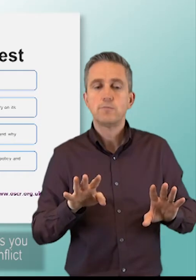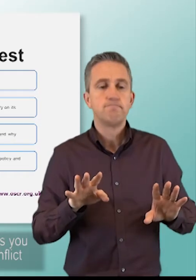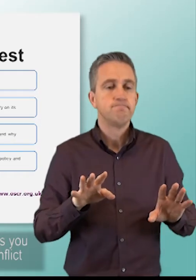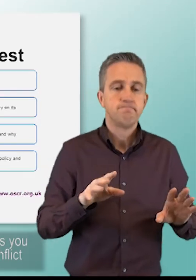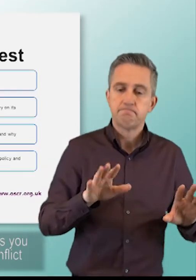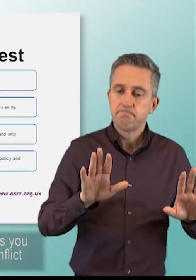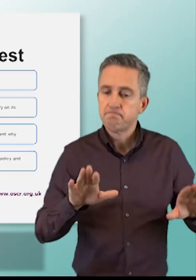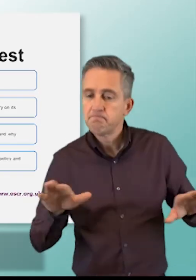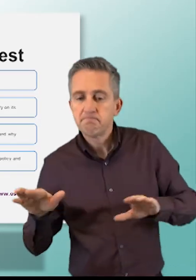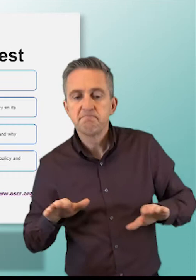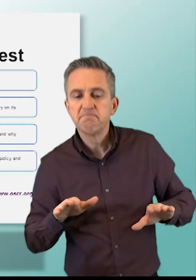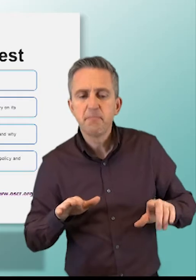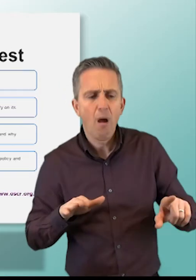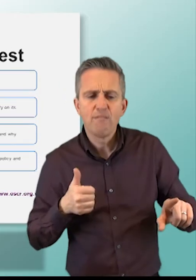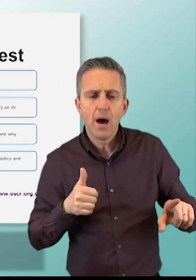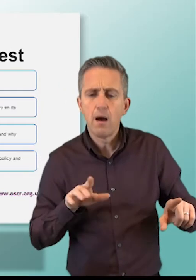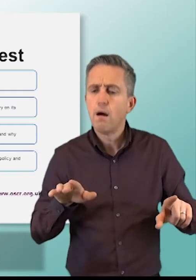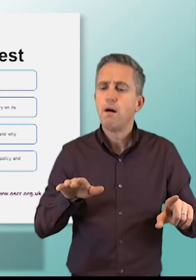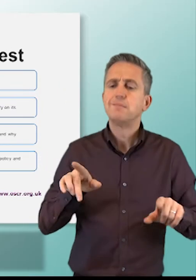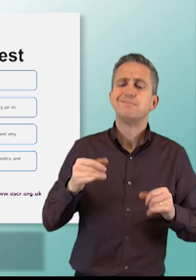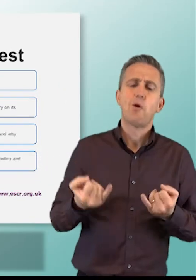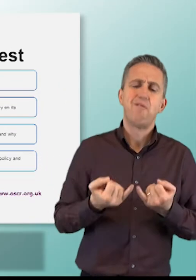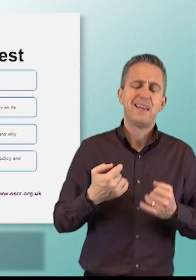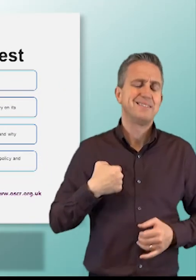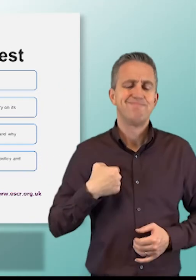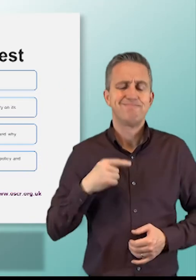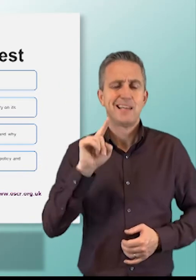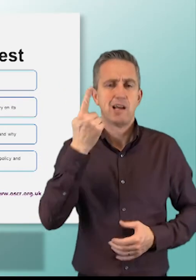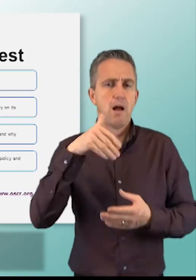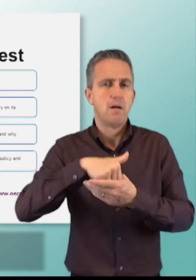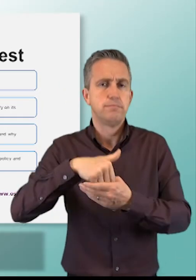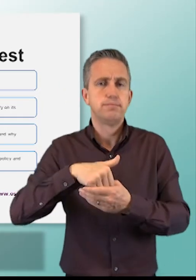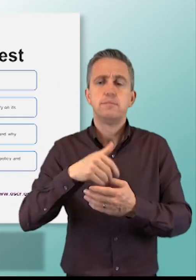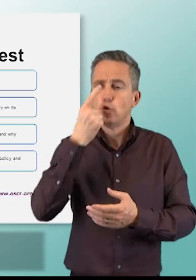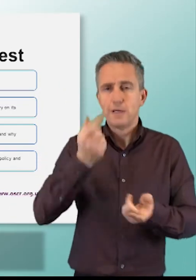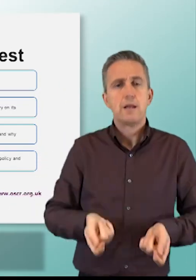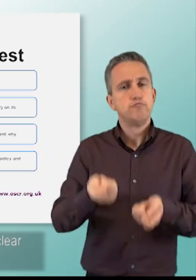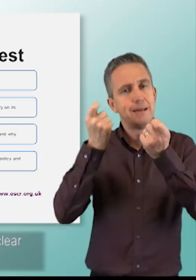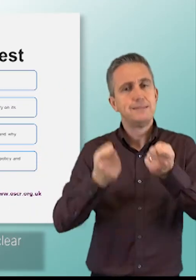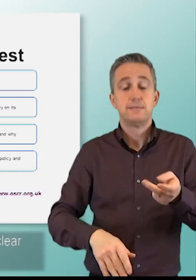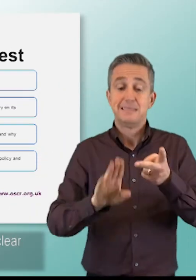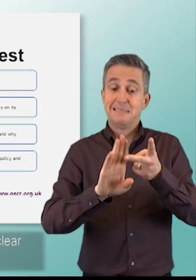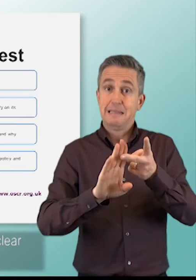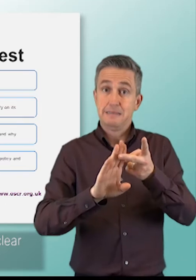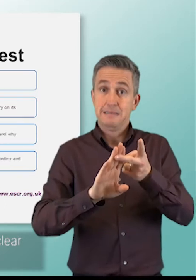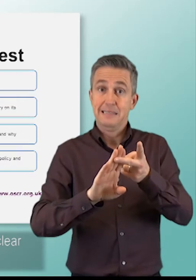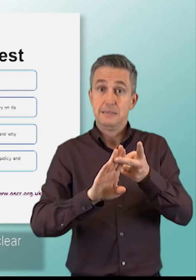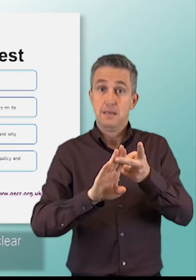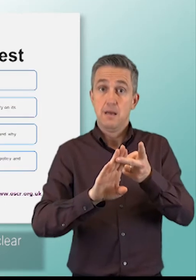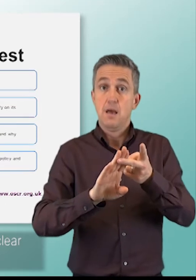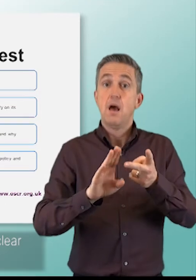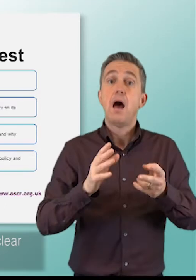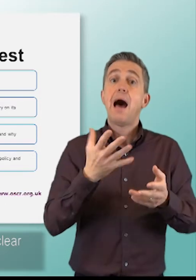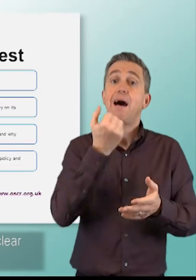where there is a conflict or a potential conflict, okay, so that you can deal with the situation appropriately. Second,